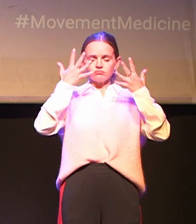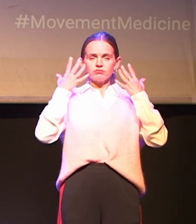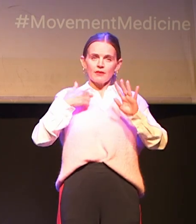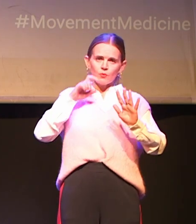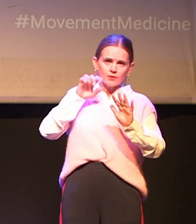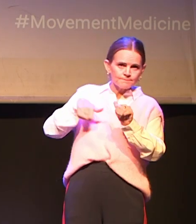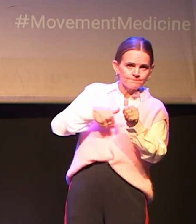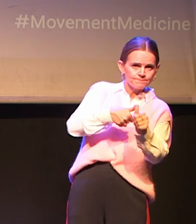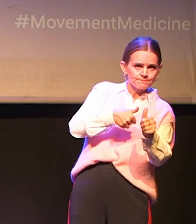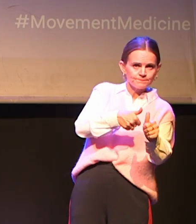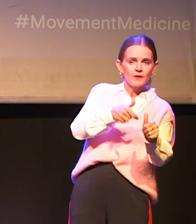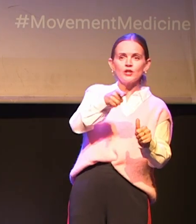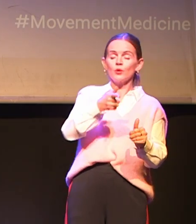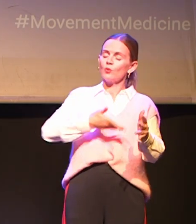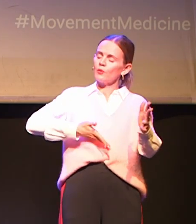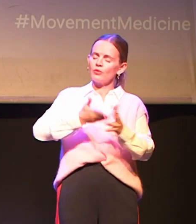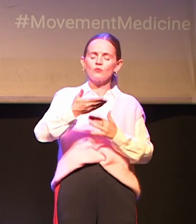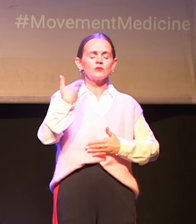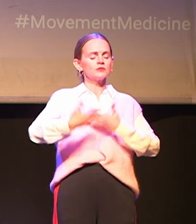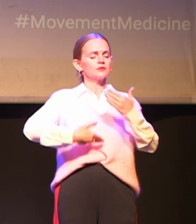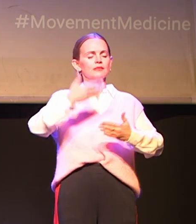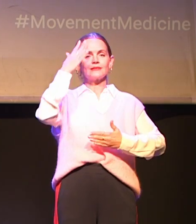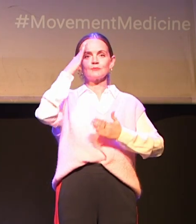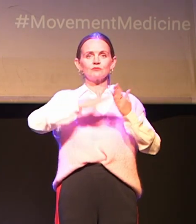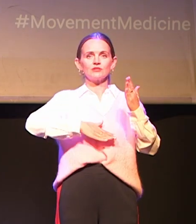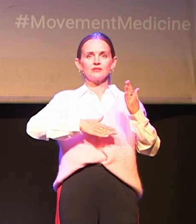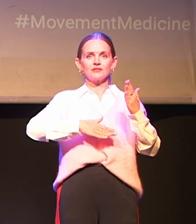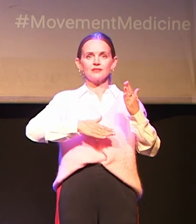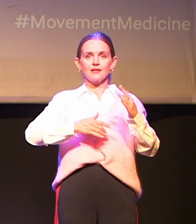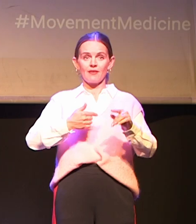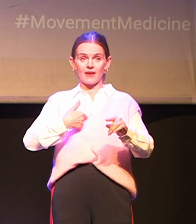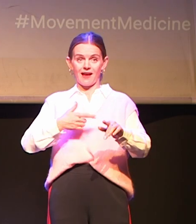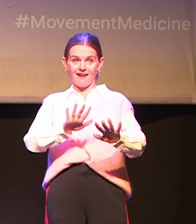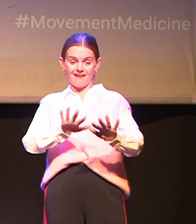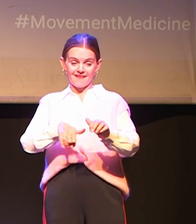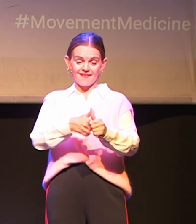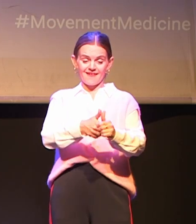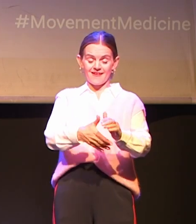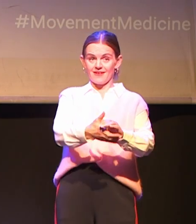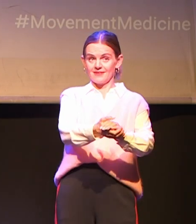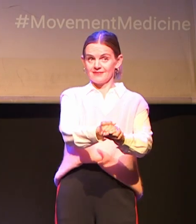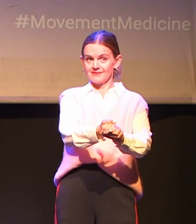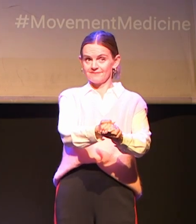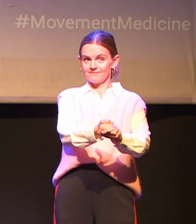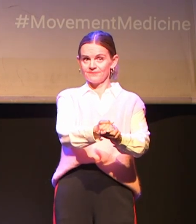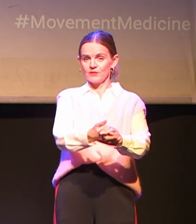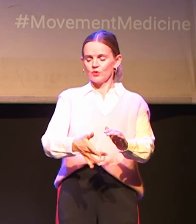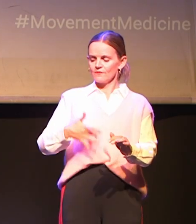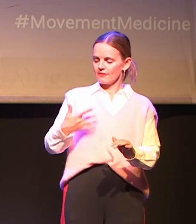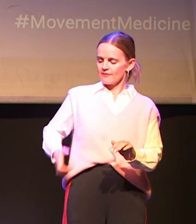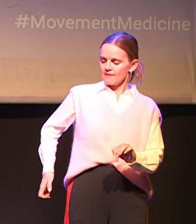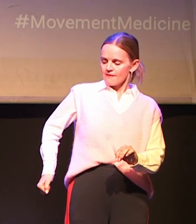But as you move through it, the holding of the hand becomes the important thing. Do you know what I mean? You